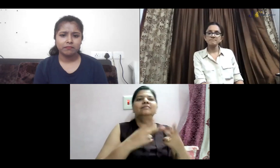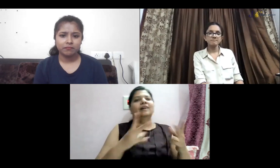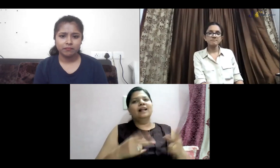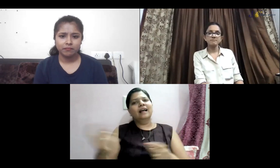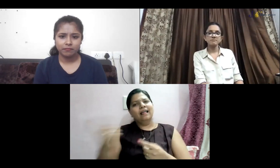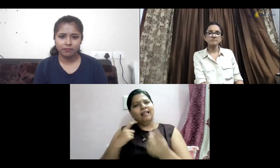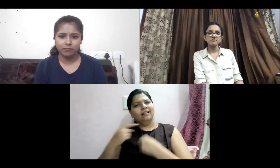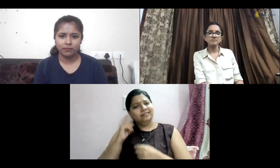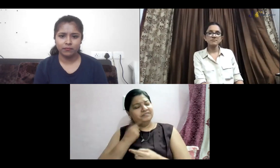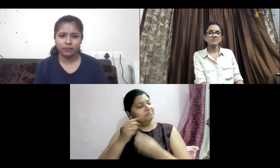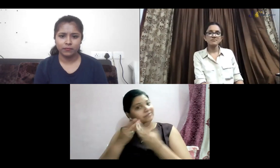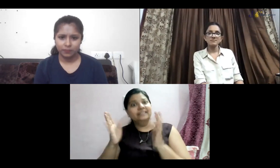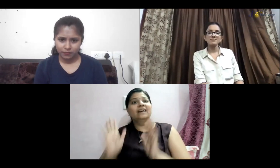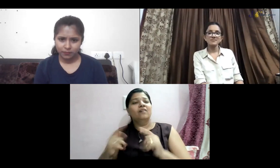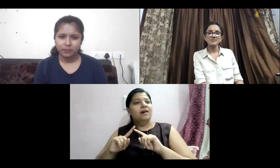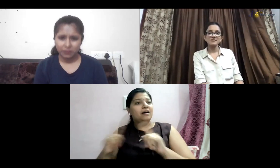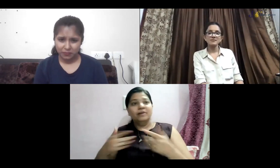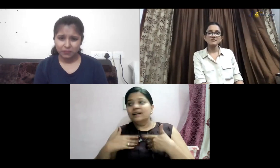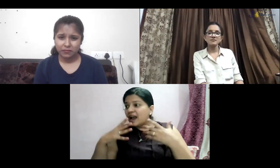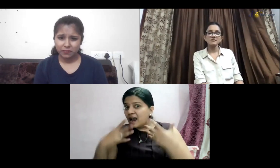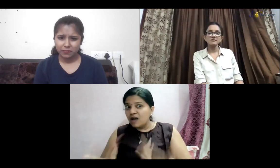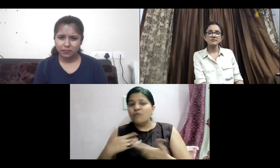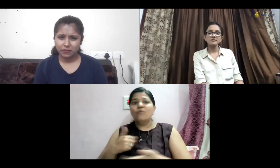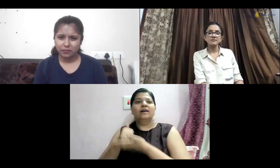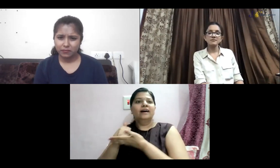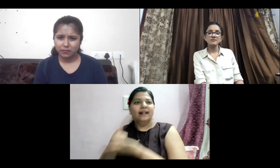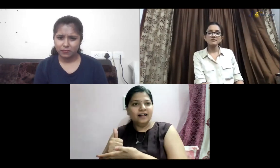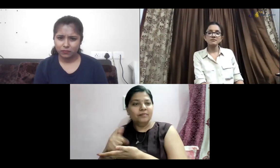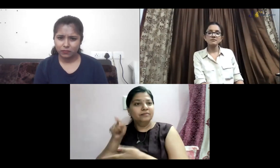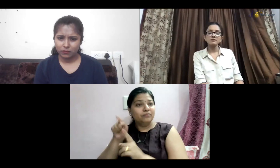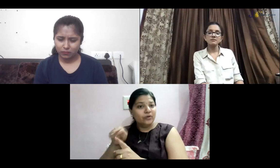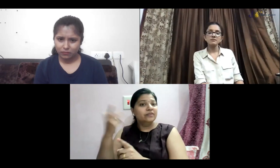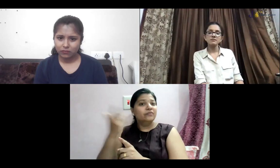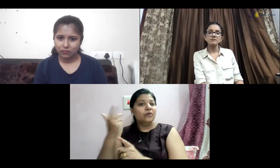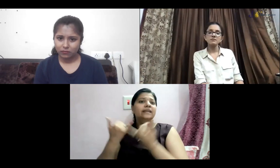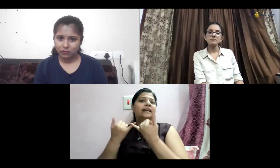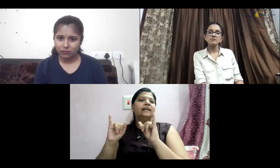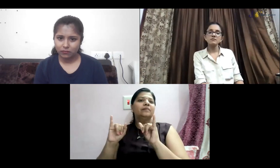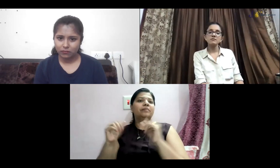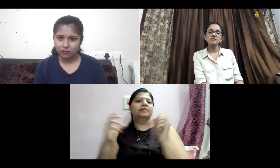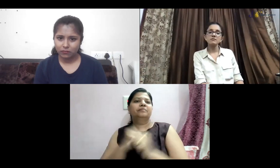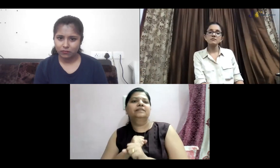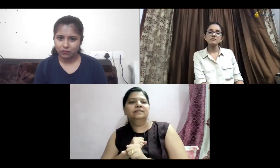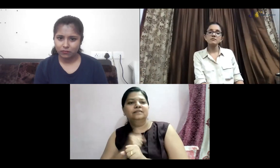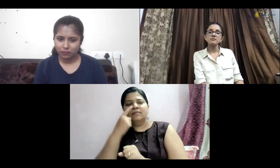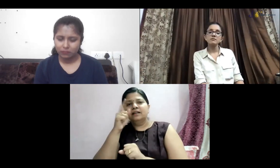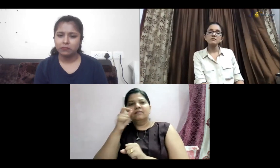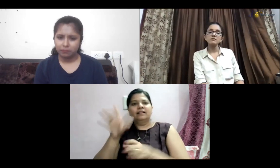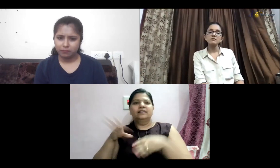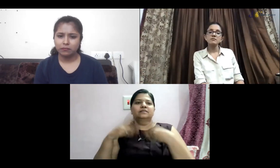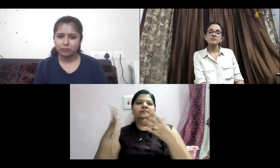after, some people, they were asking me that they would like to get divorced. They are not feeling comfortable